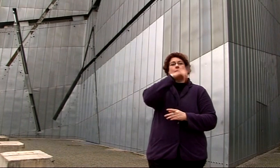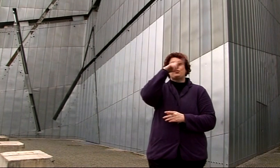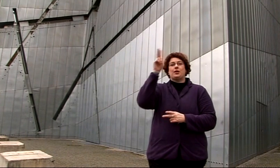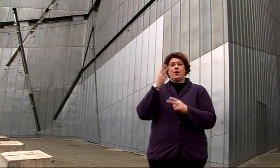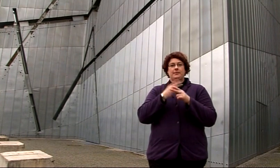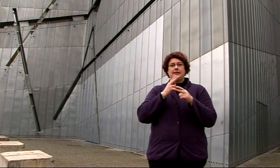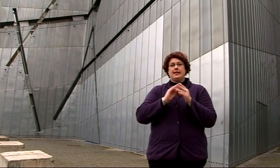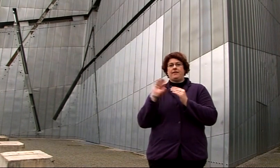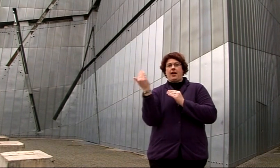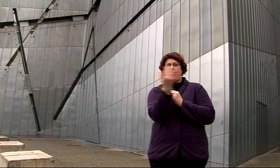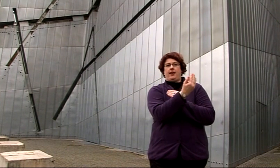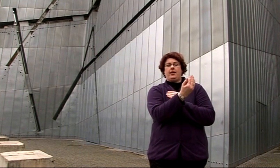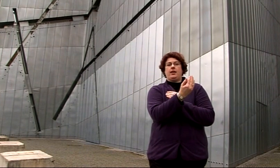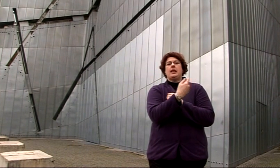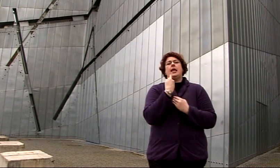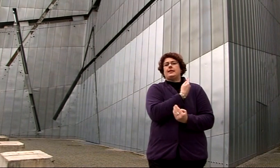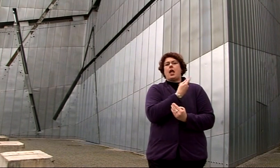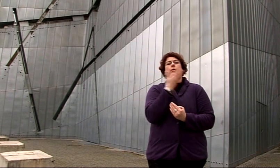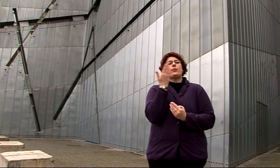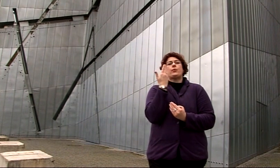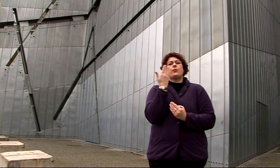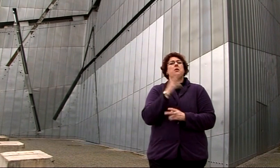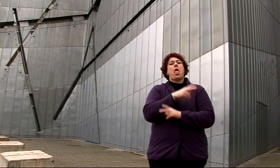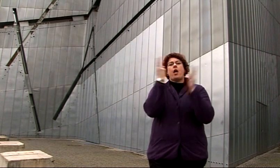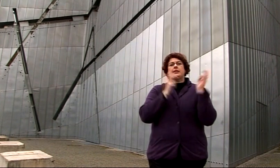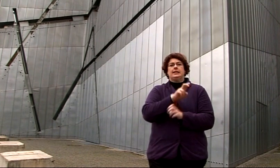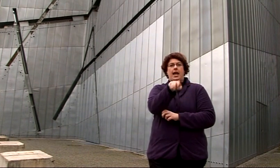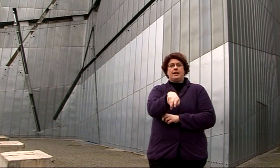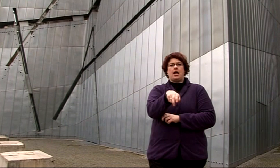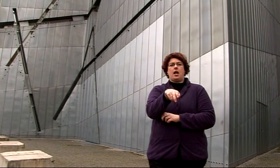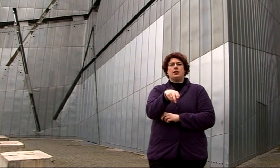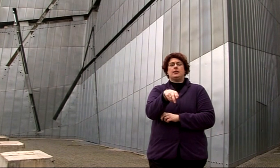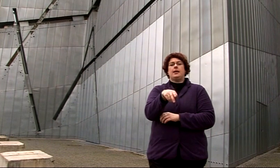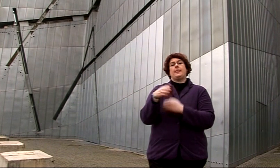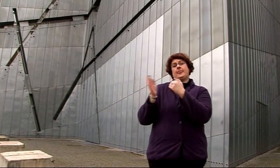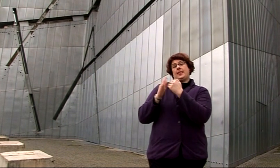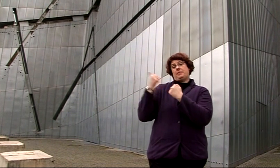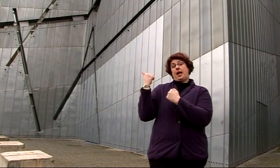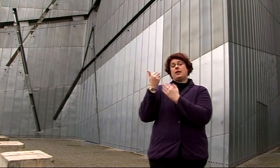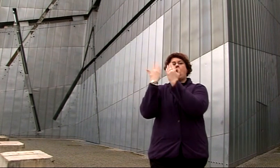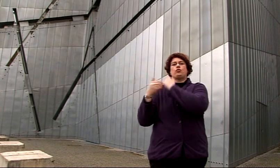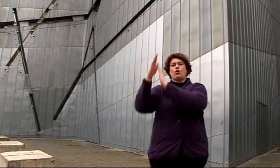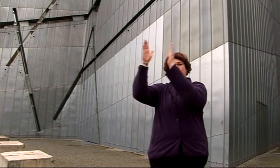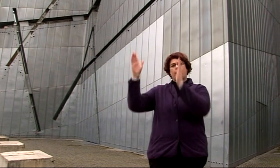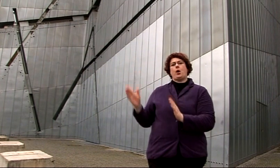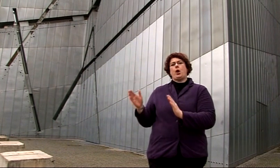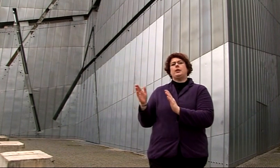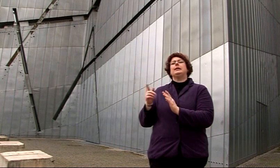The zinc-clad new building does not have a public entrance. The visitors enter via the historical old building and make their way through